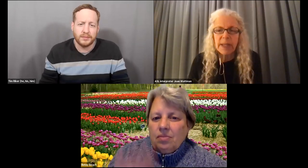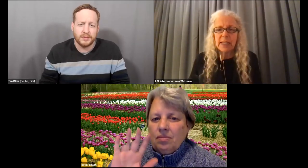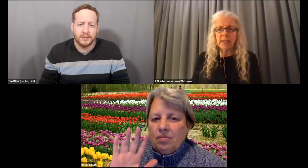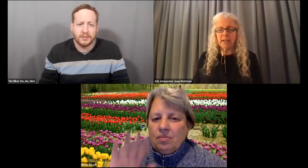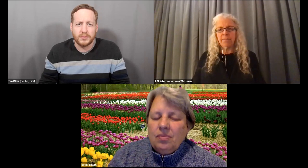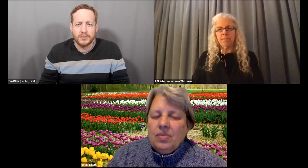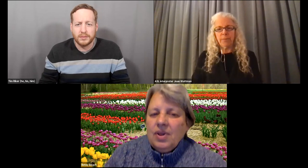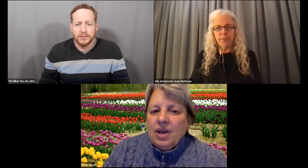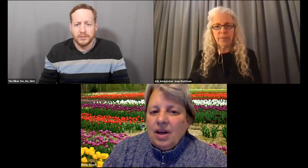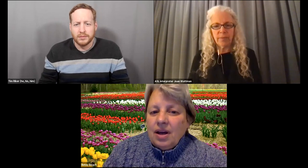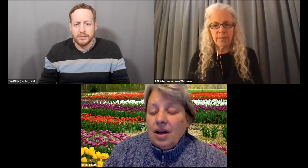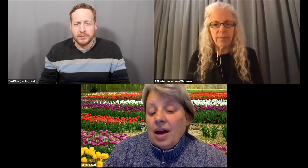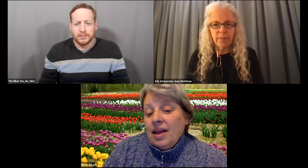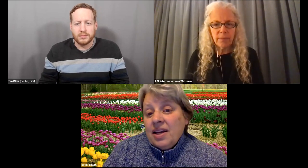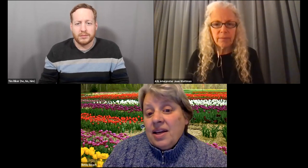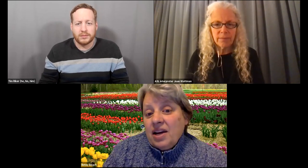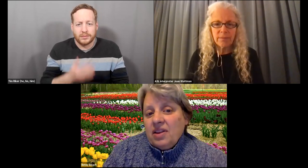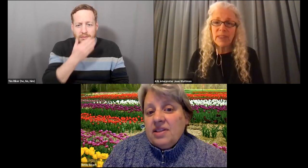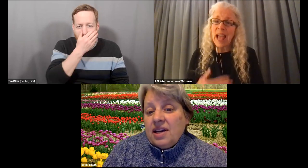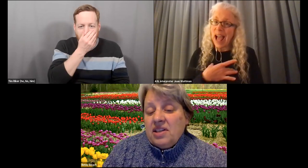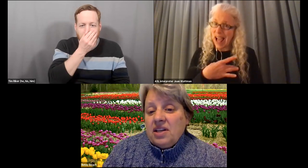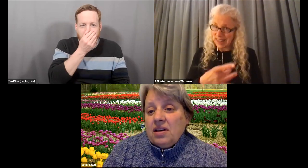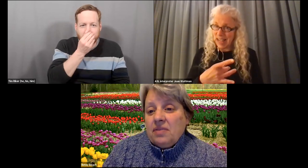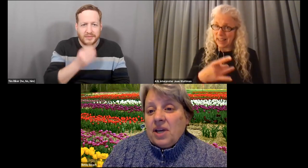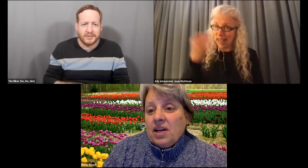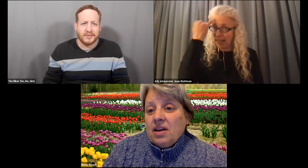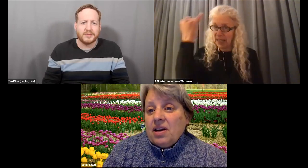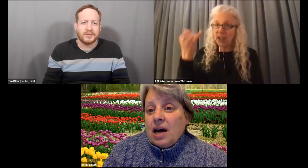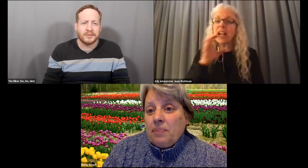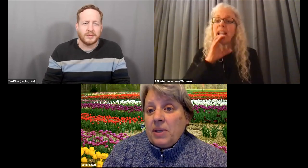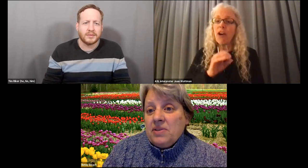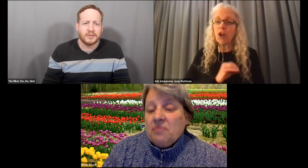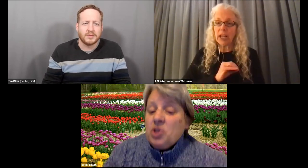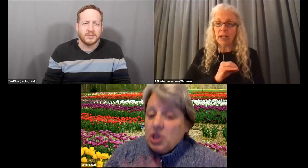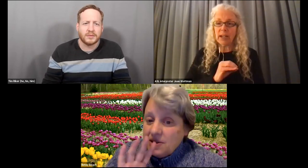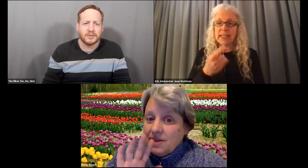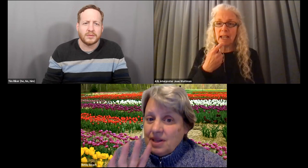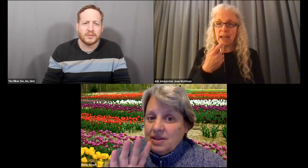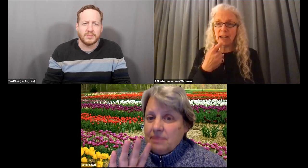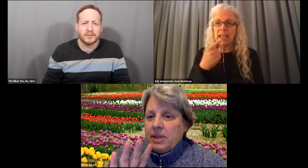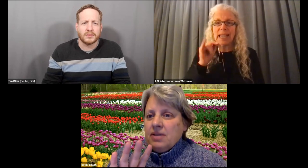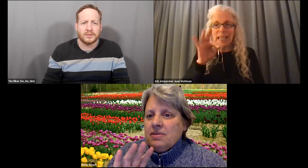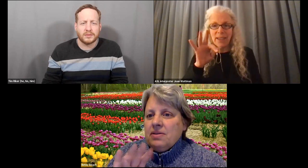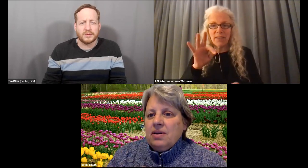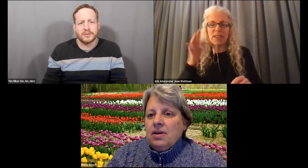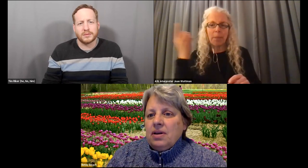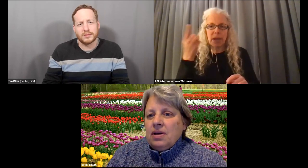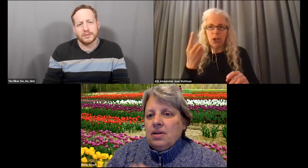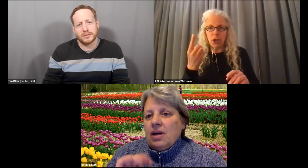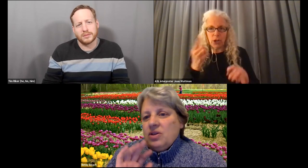Betsy. I like Carolyn's idea of getting copies of just these bills and